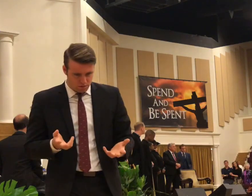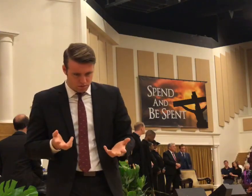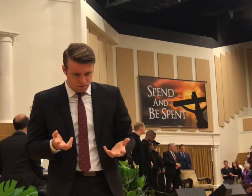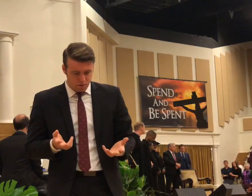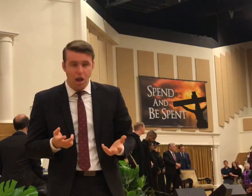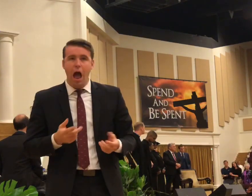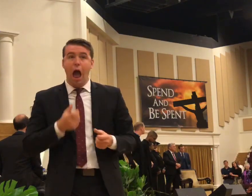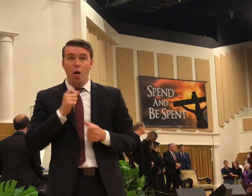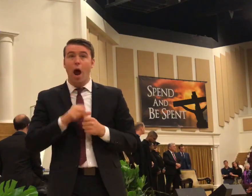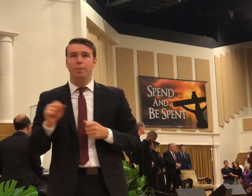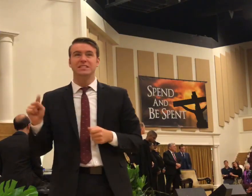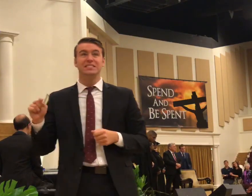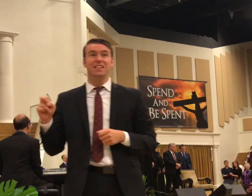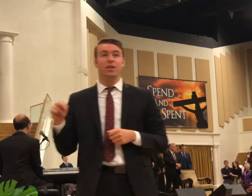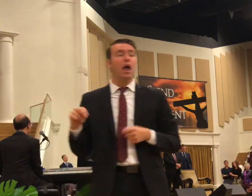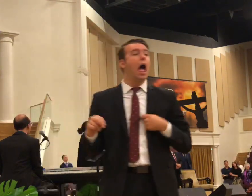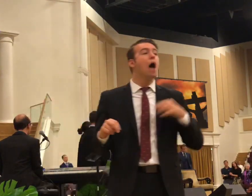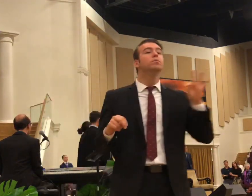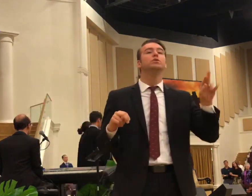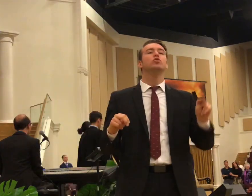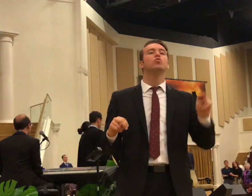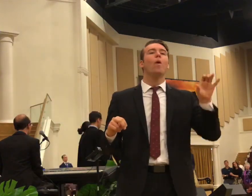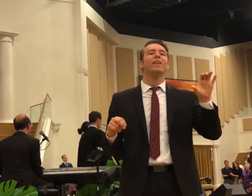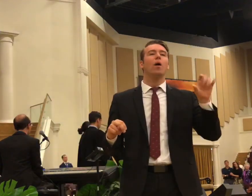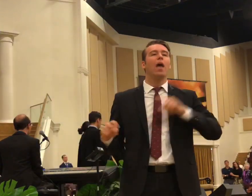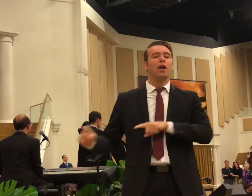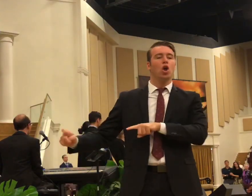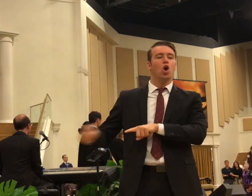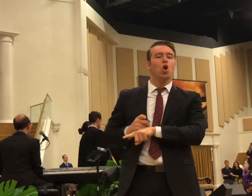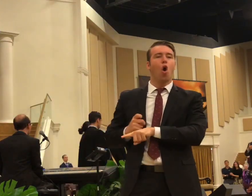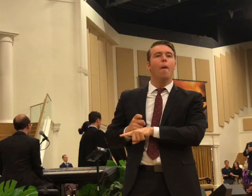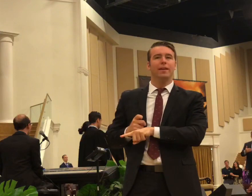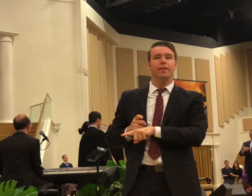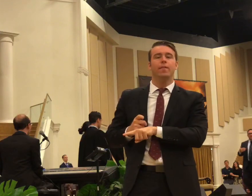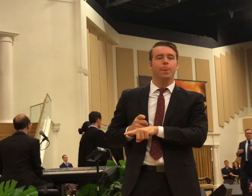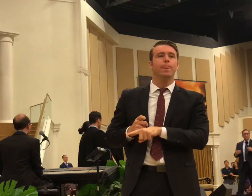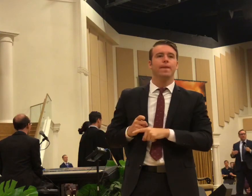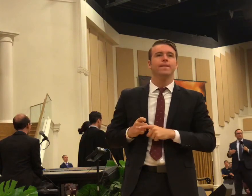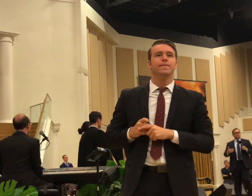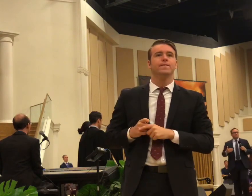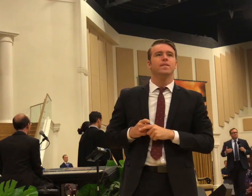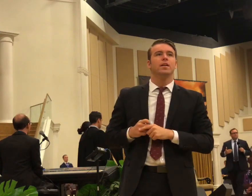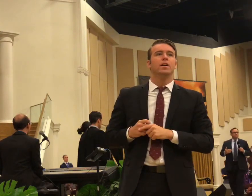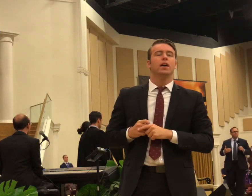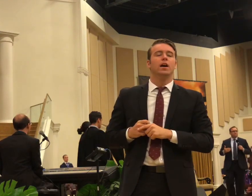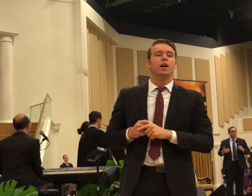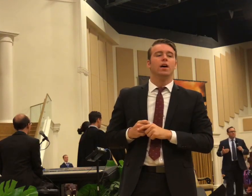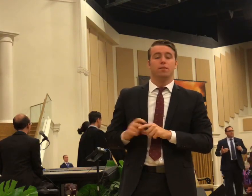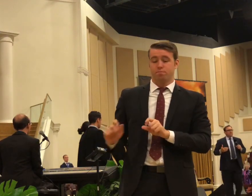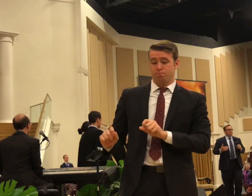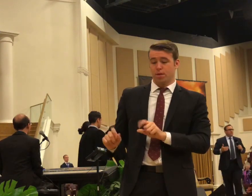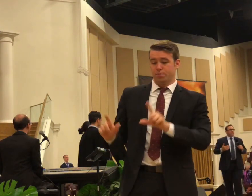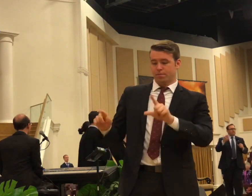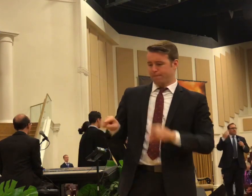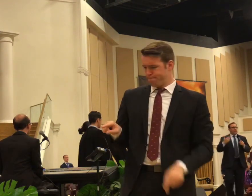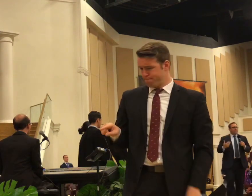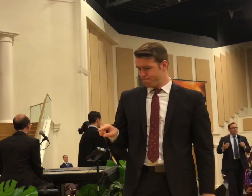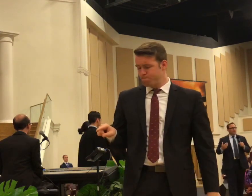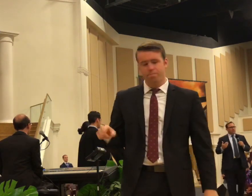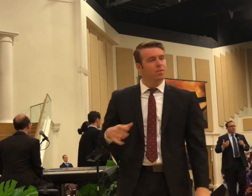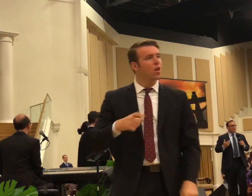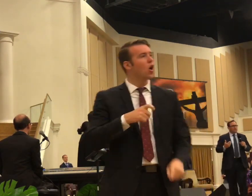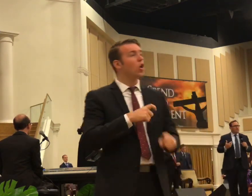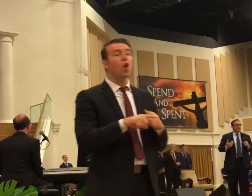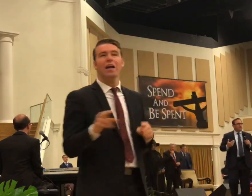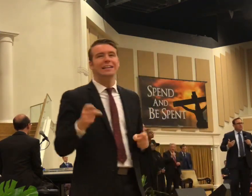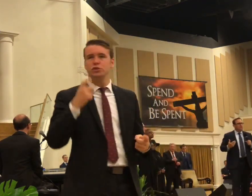And I remember the night he called me. I was preaching in North Carolina. The air code came up, and he's crying on the